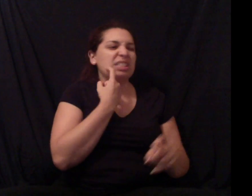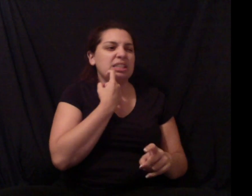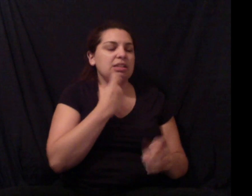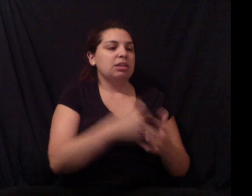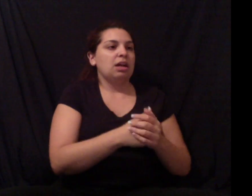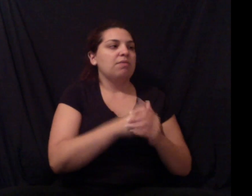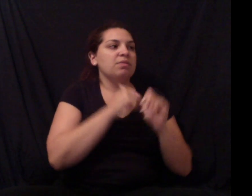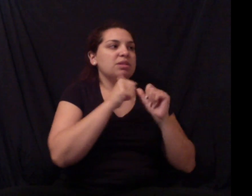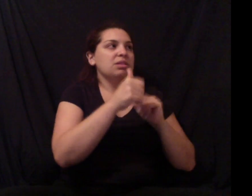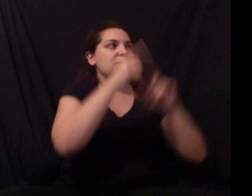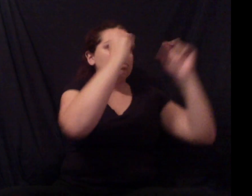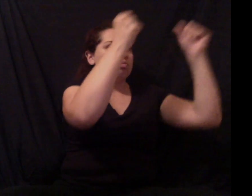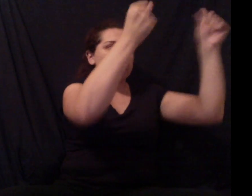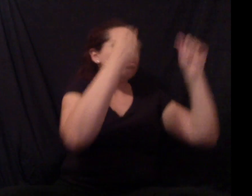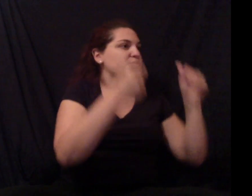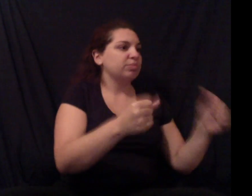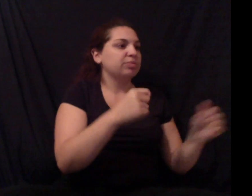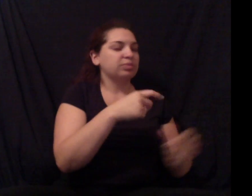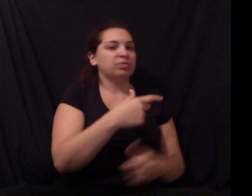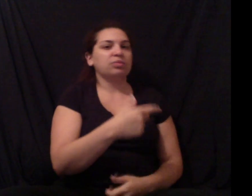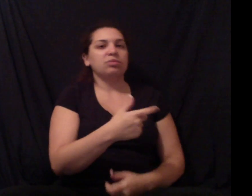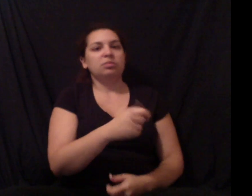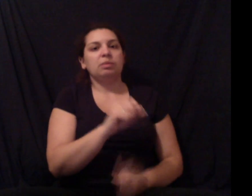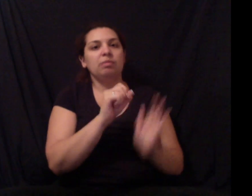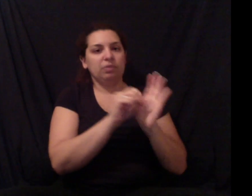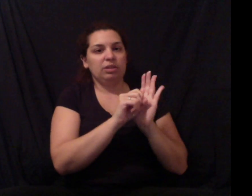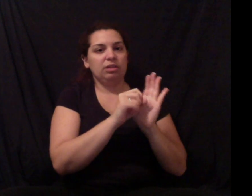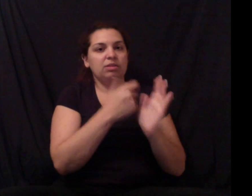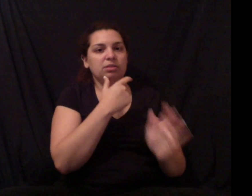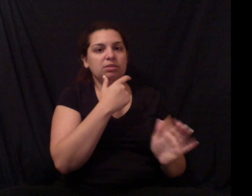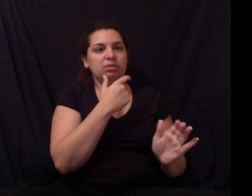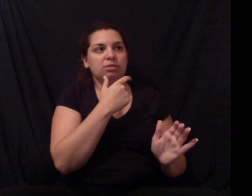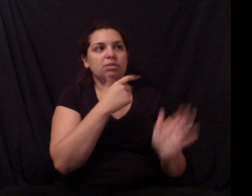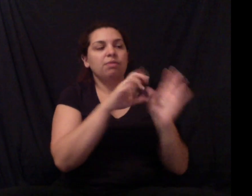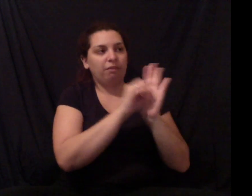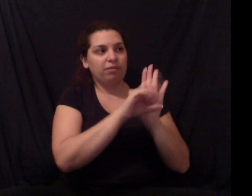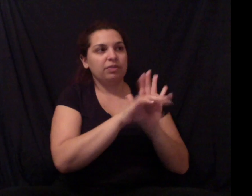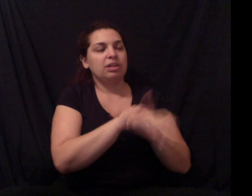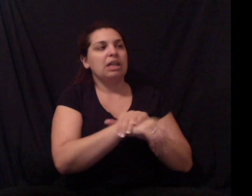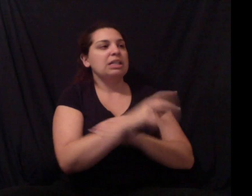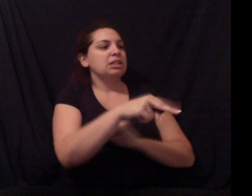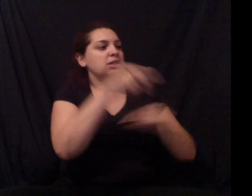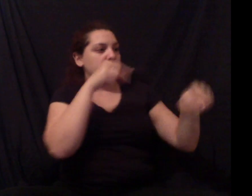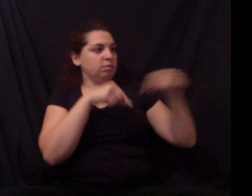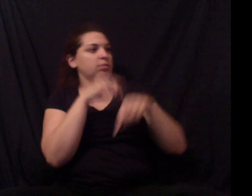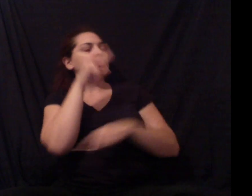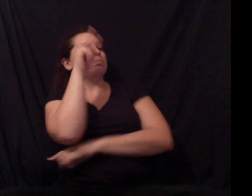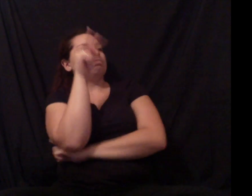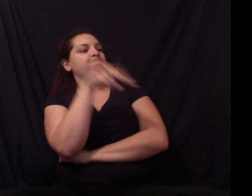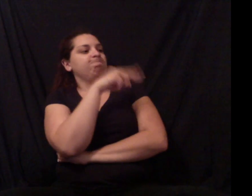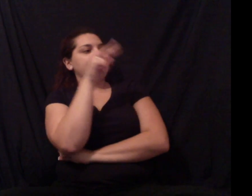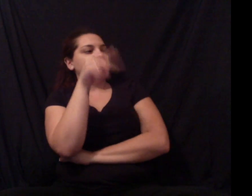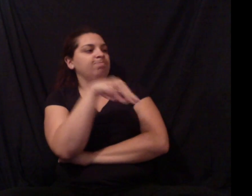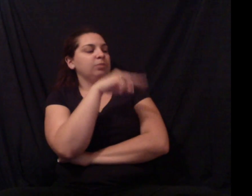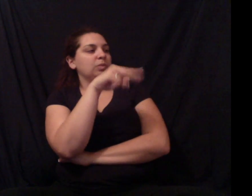that, because I kind of needed to step back a little bit and gain some perspective. Because,